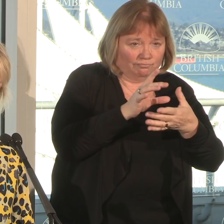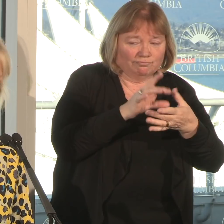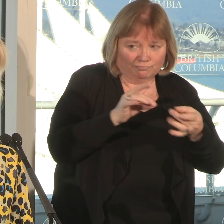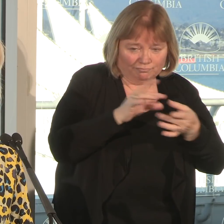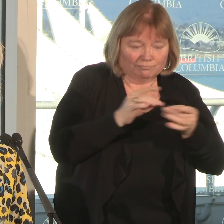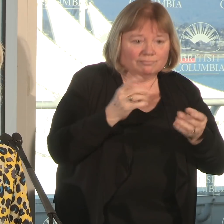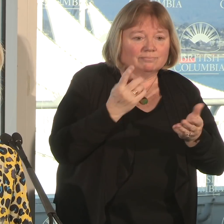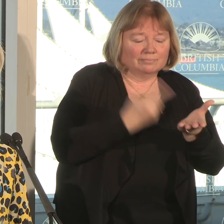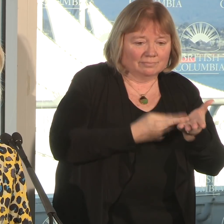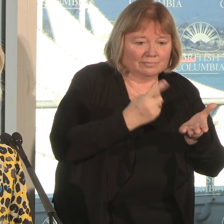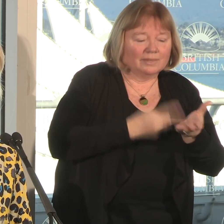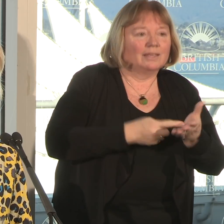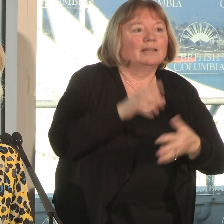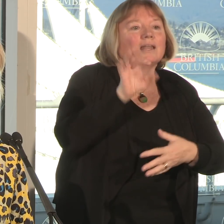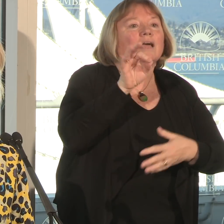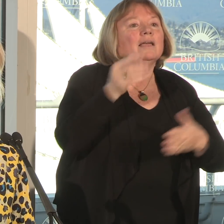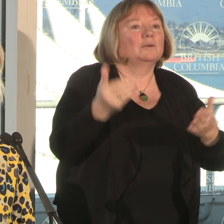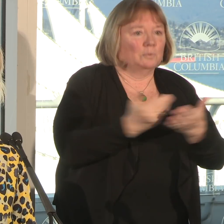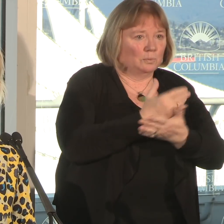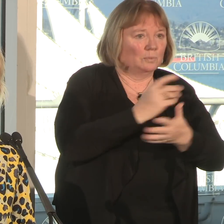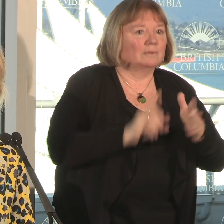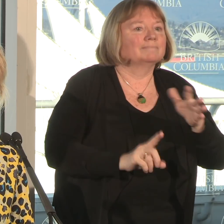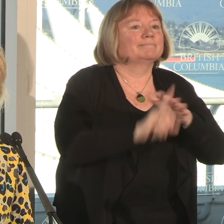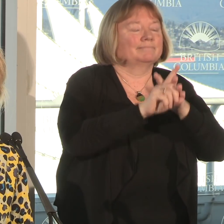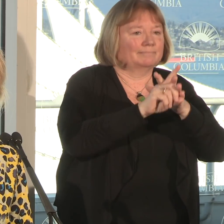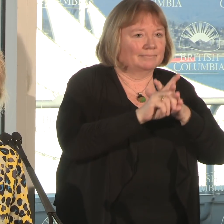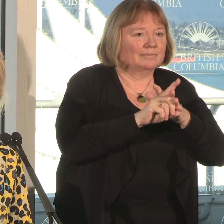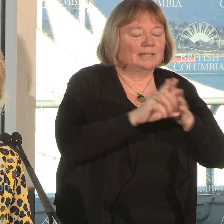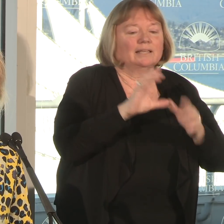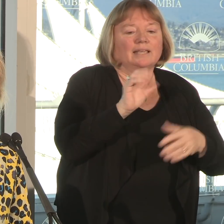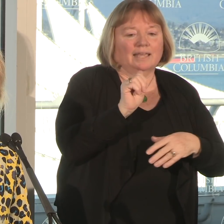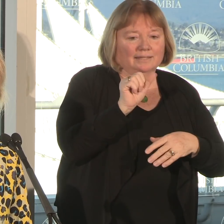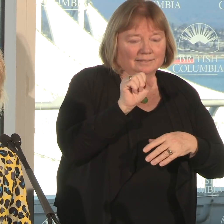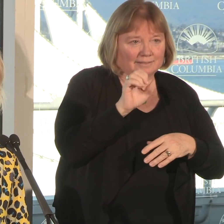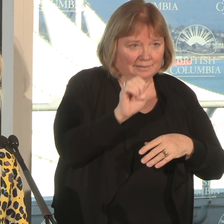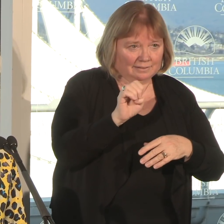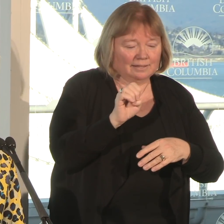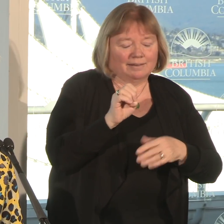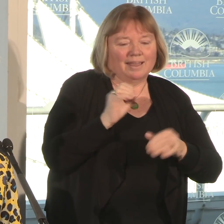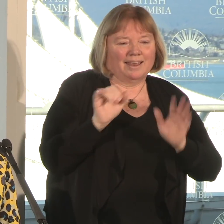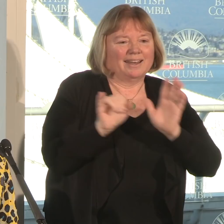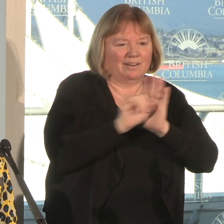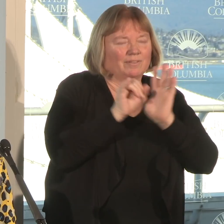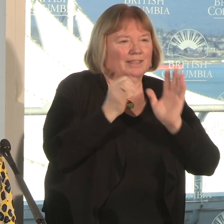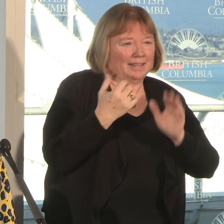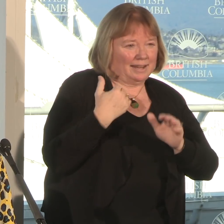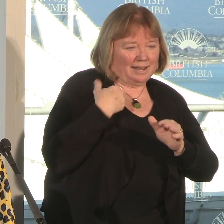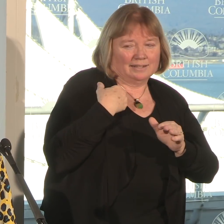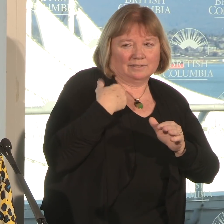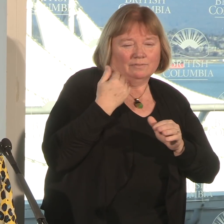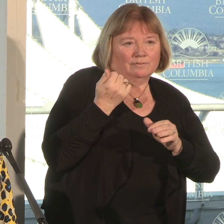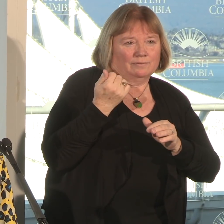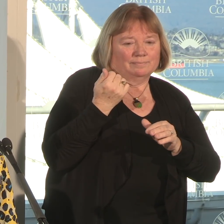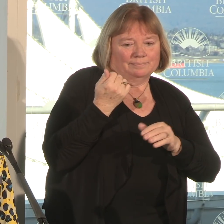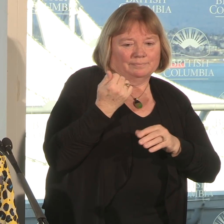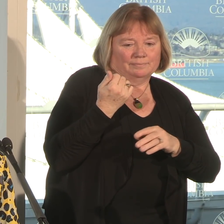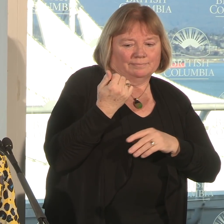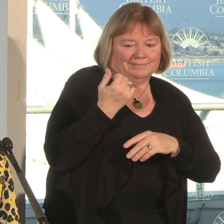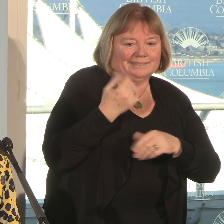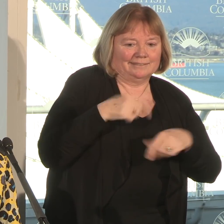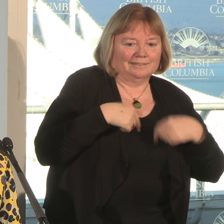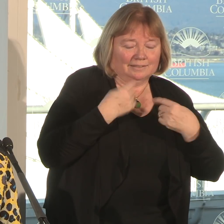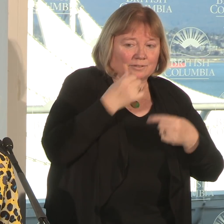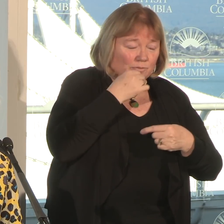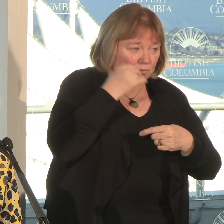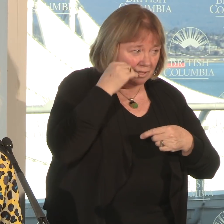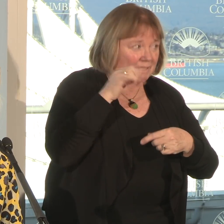First of all, we have 9 new cases that were identified in the last day here in British Columbia, so that brings us to a total of